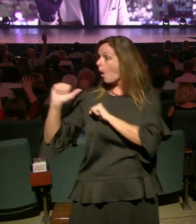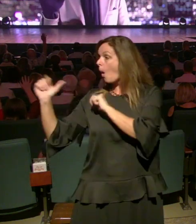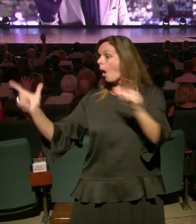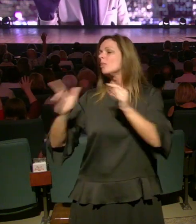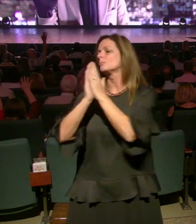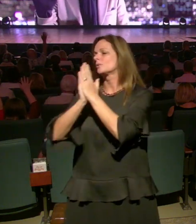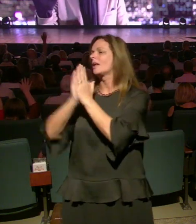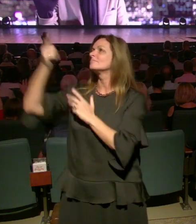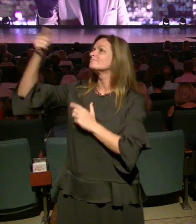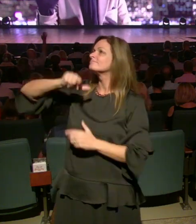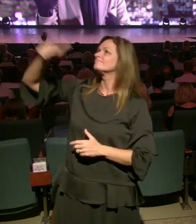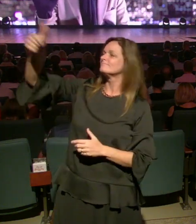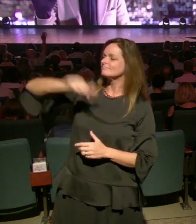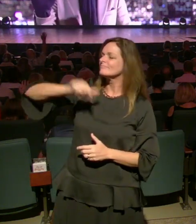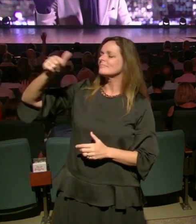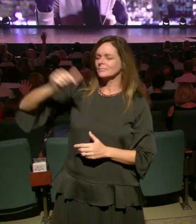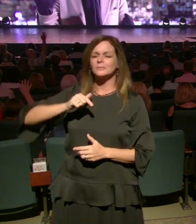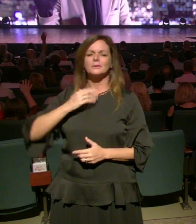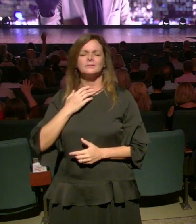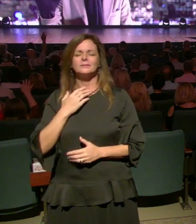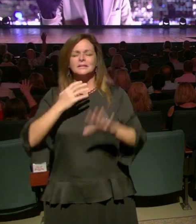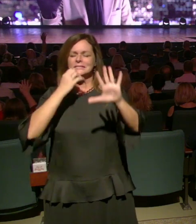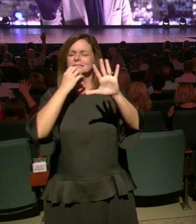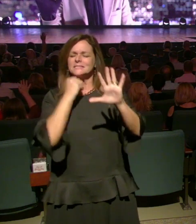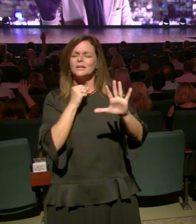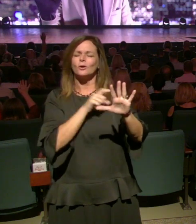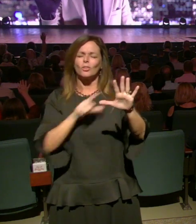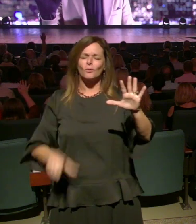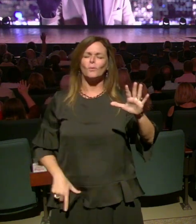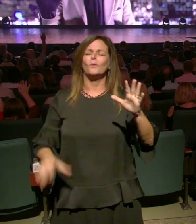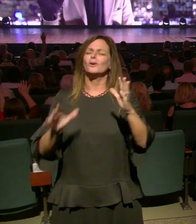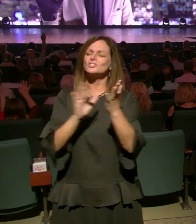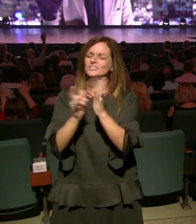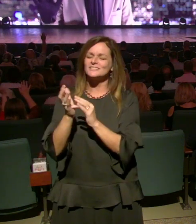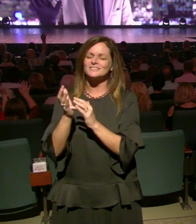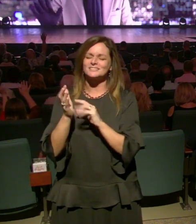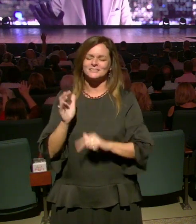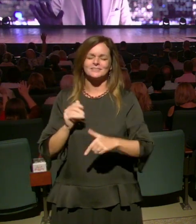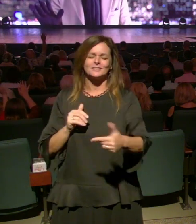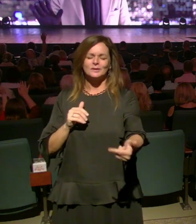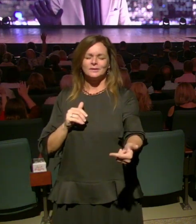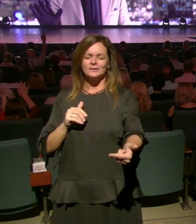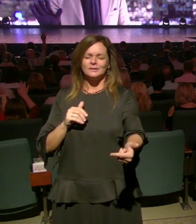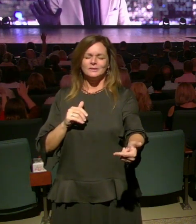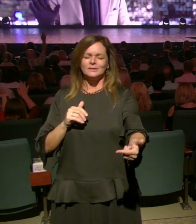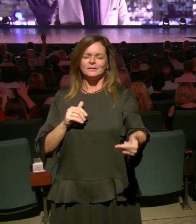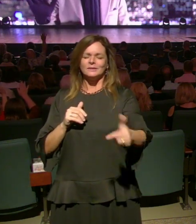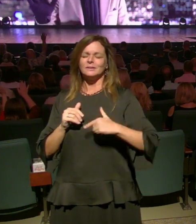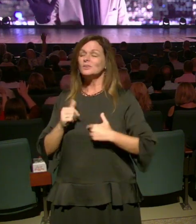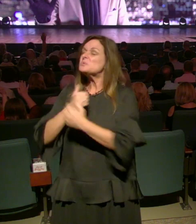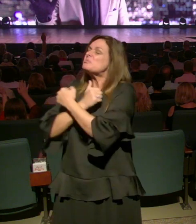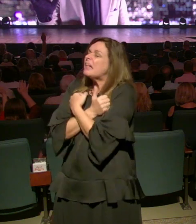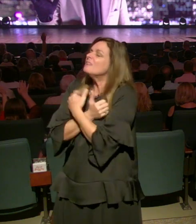you with your hands up, this is your prayer today. Just say this out loud. Say, Dear Lord Jesus, thank you for loving me just